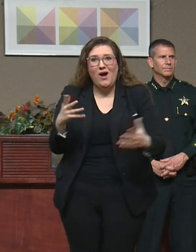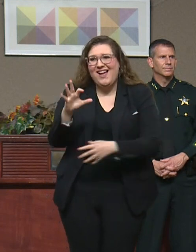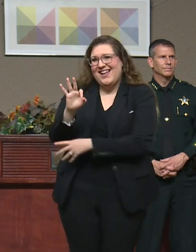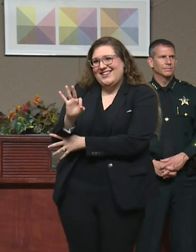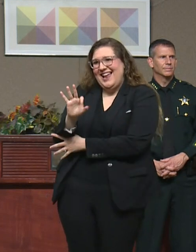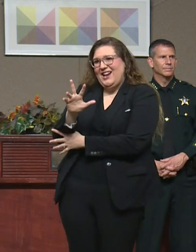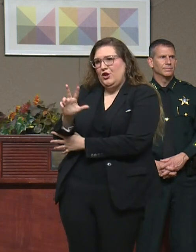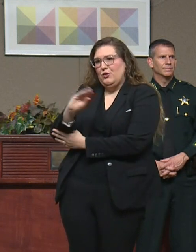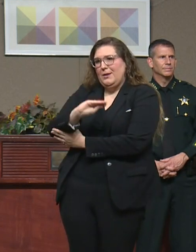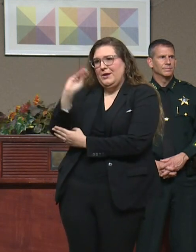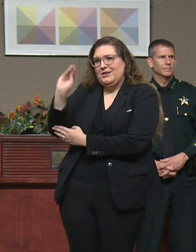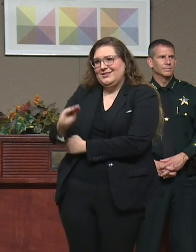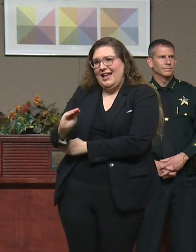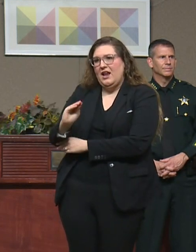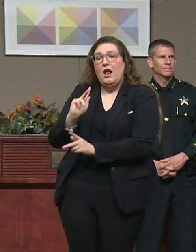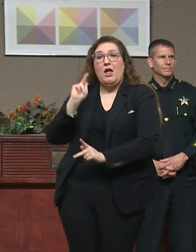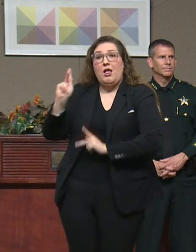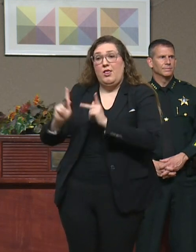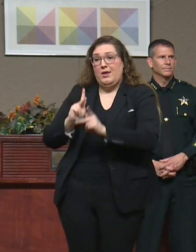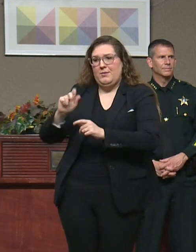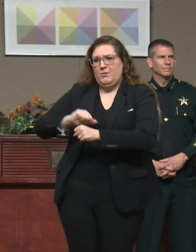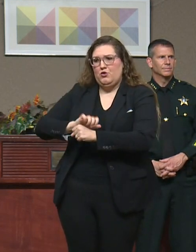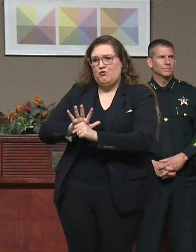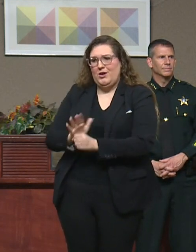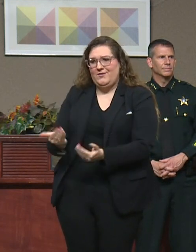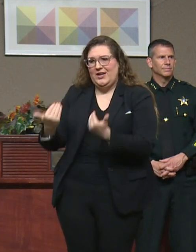our cases have recovered